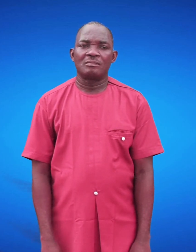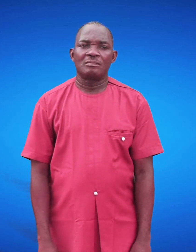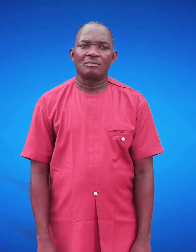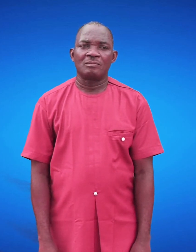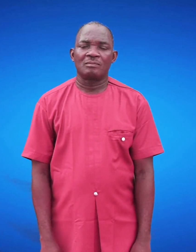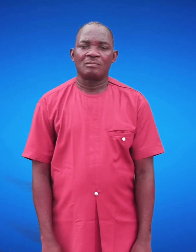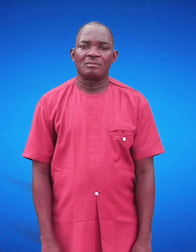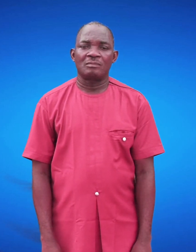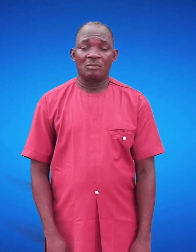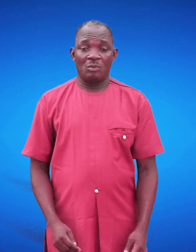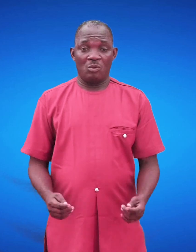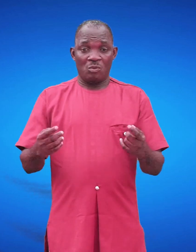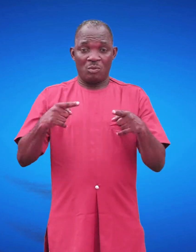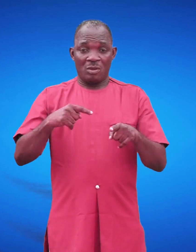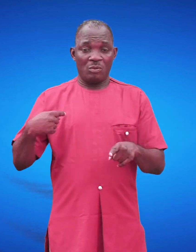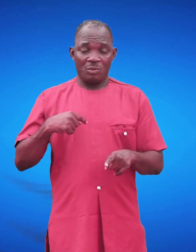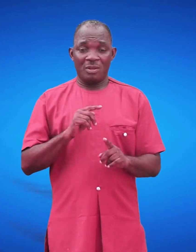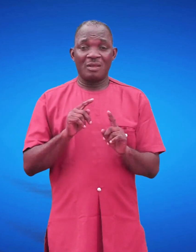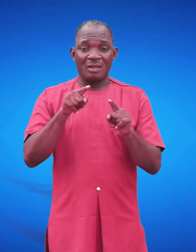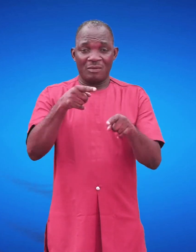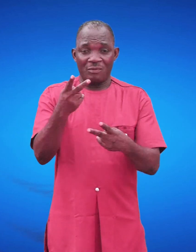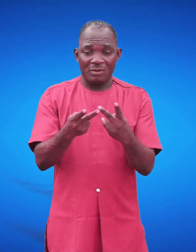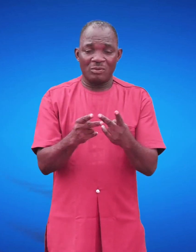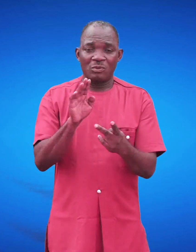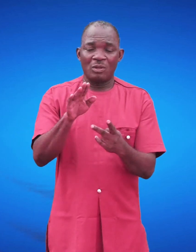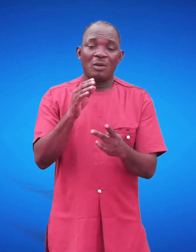When we visit you at home.